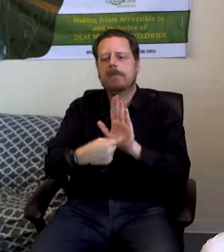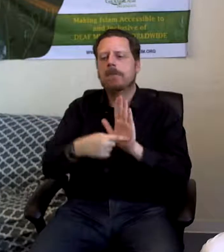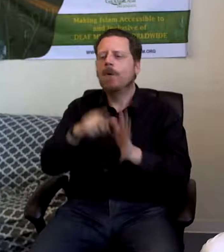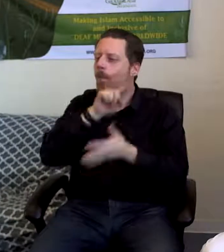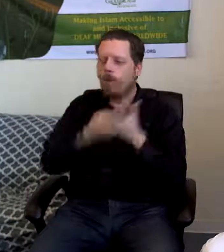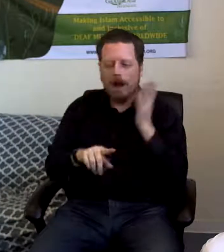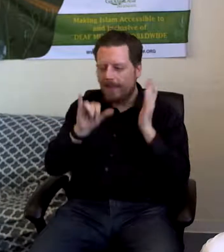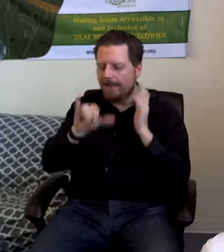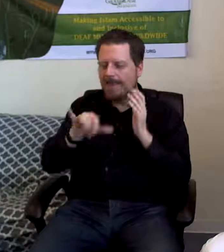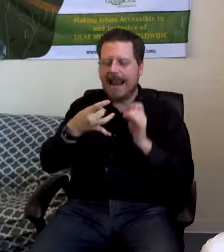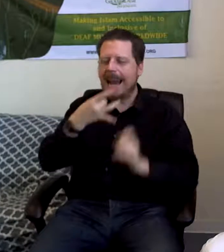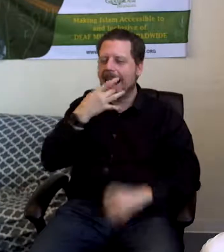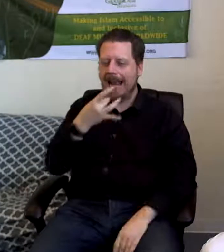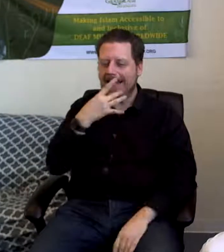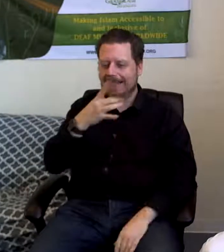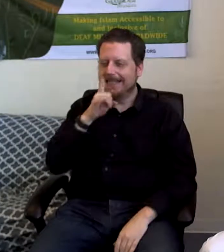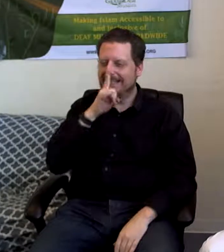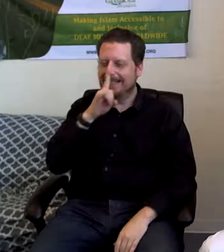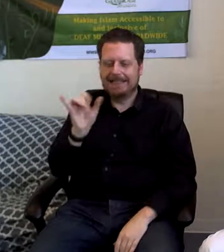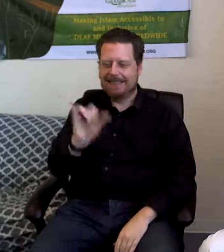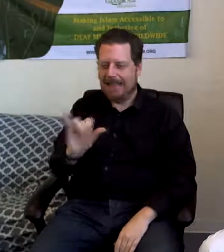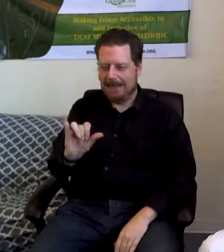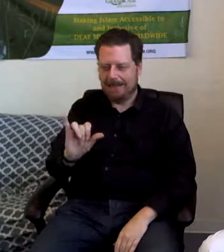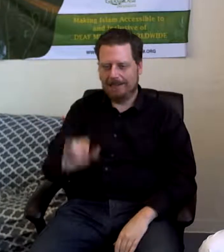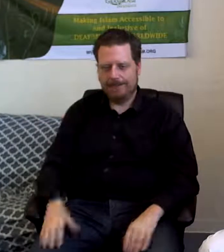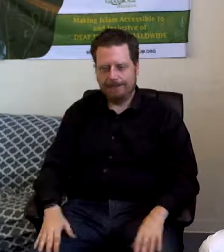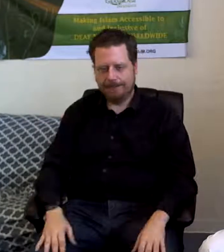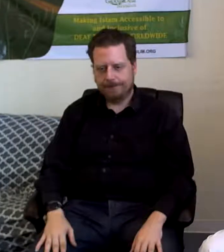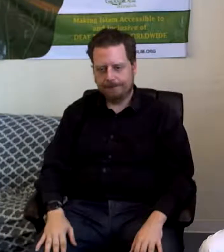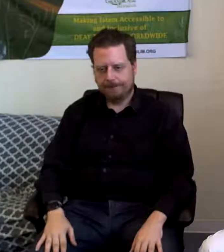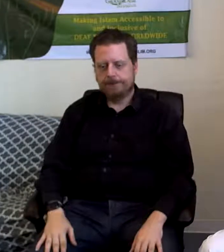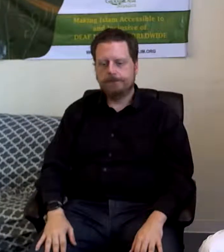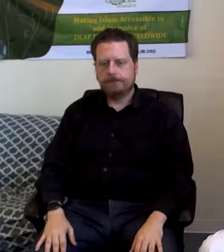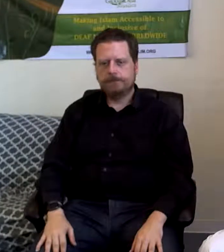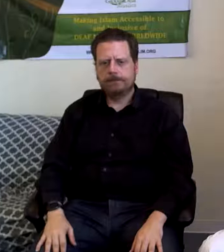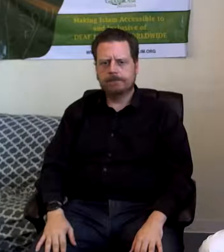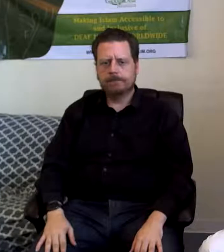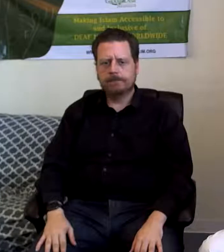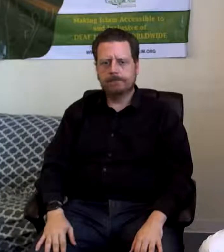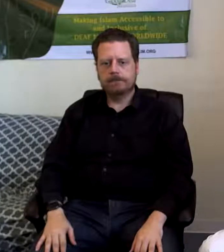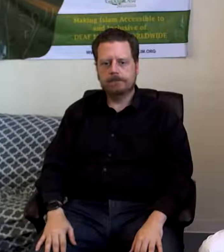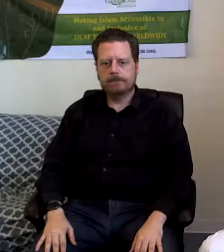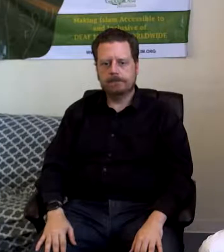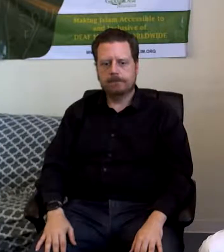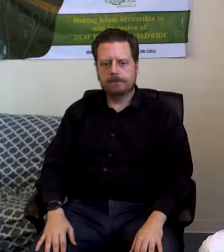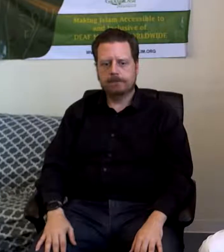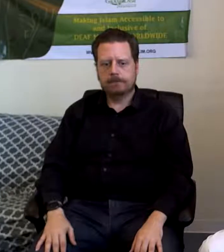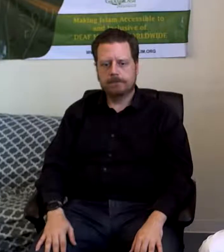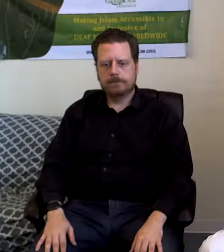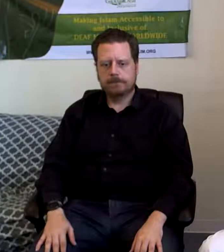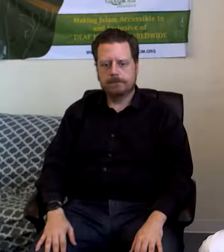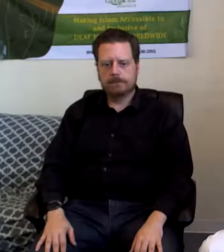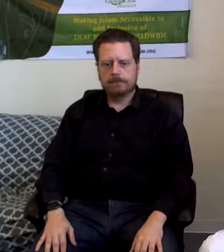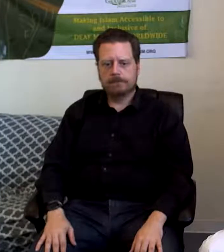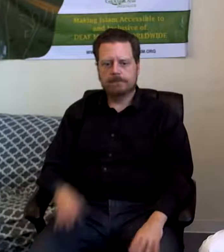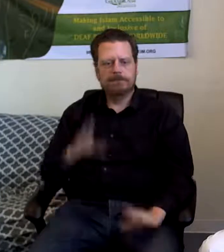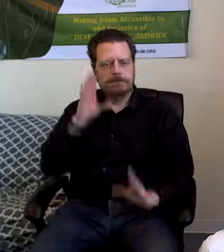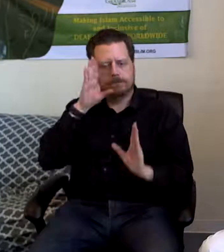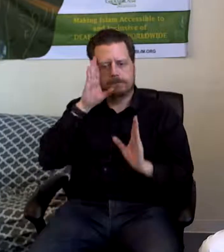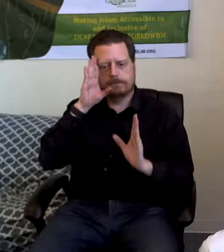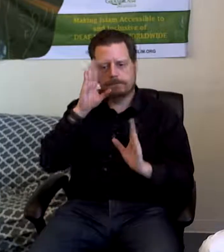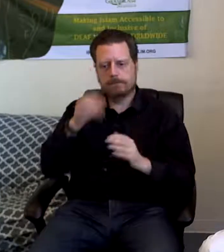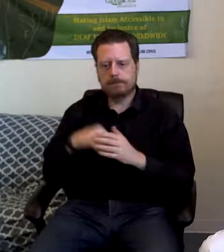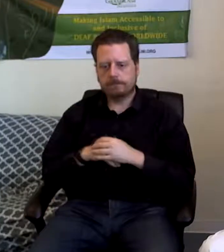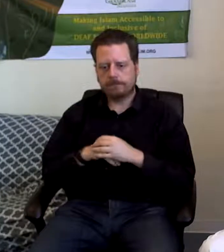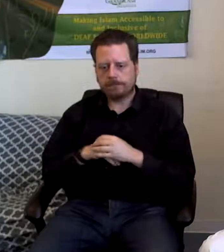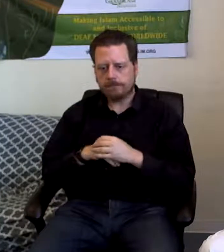this light is like. Okay? So let us listen carefully. It